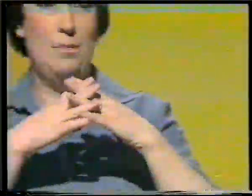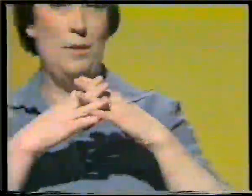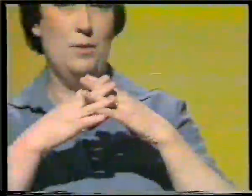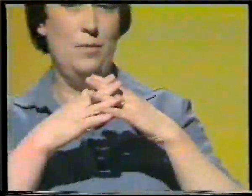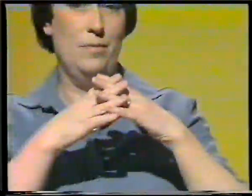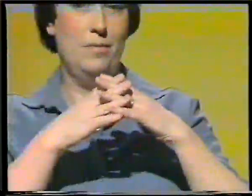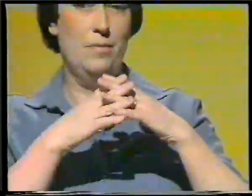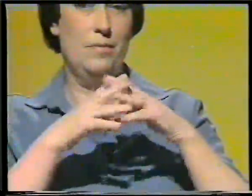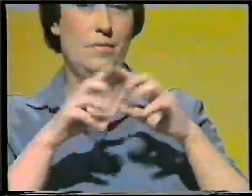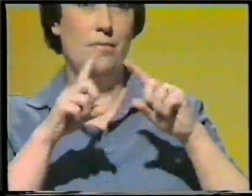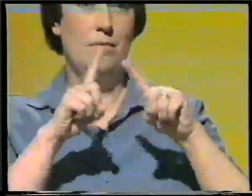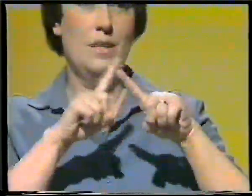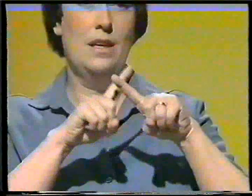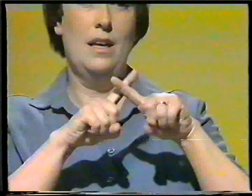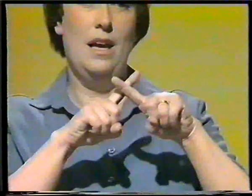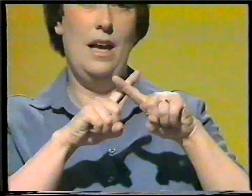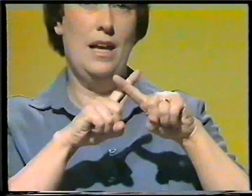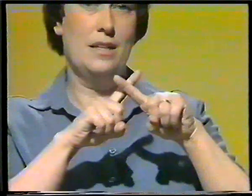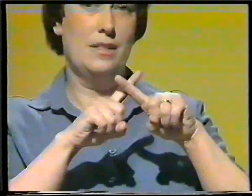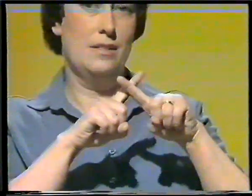W, X,